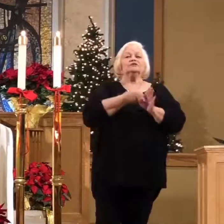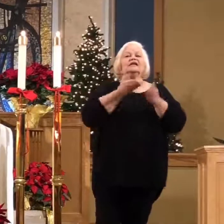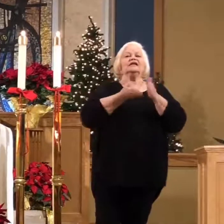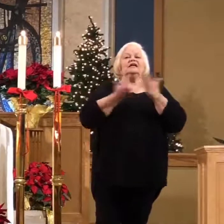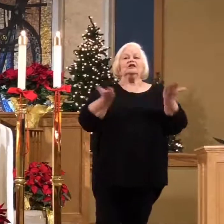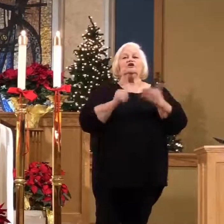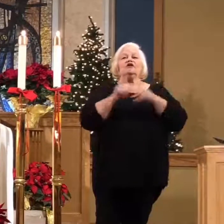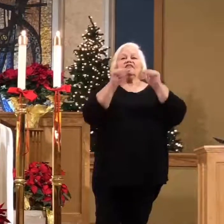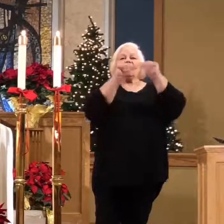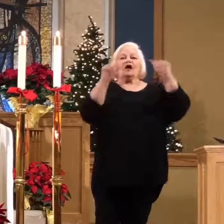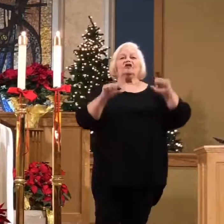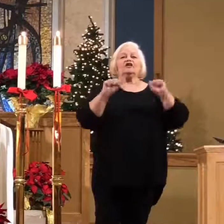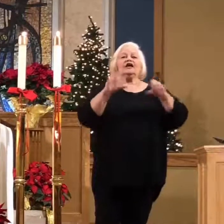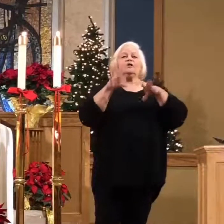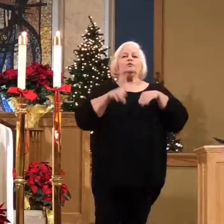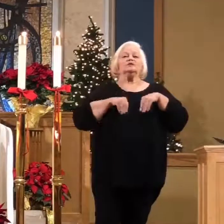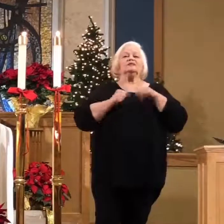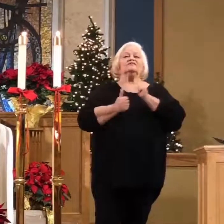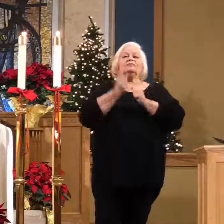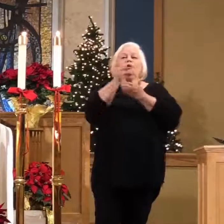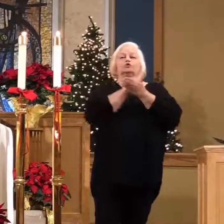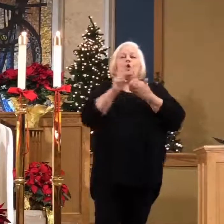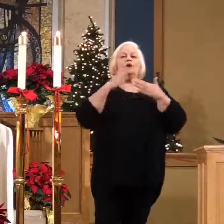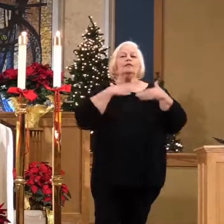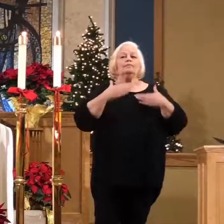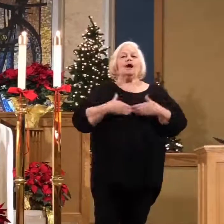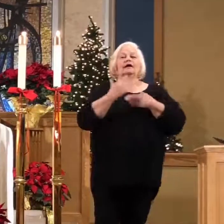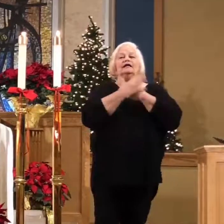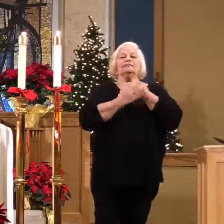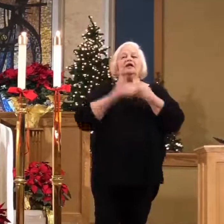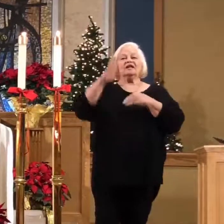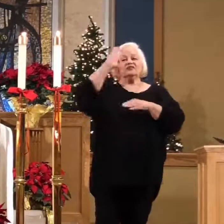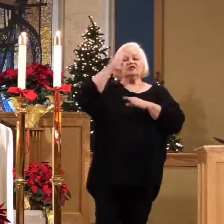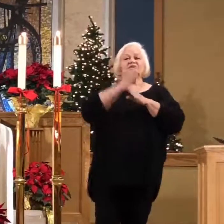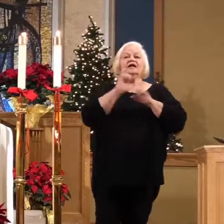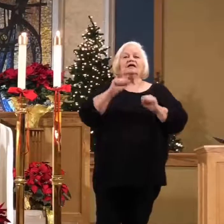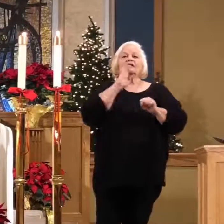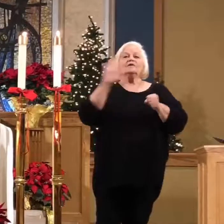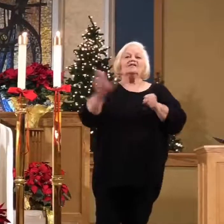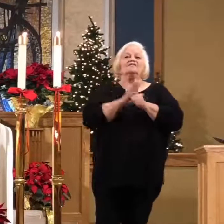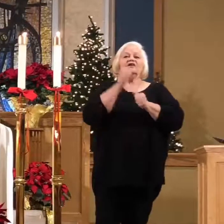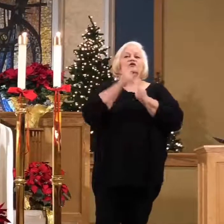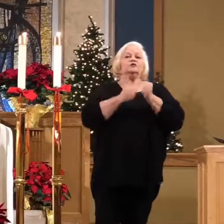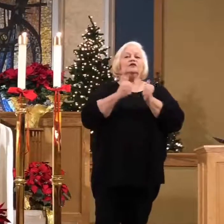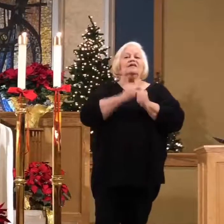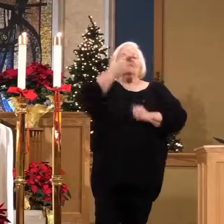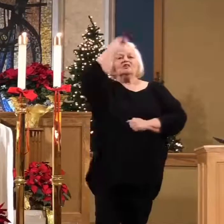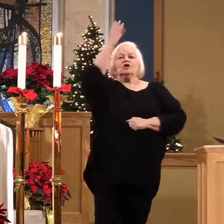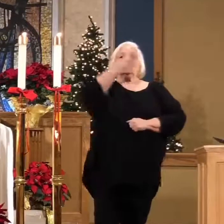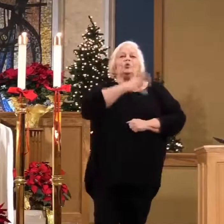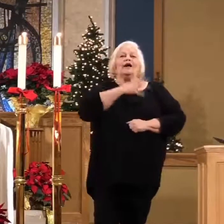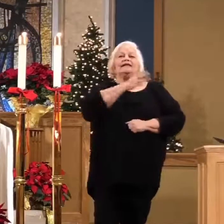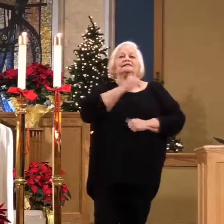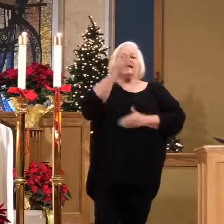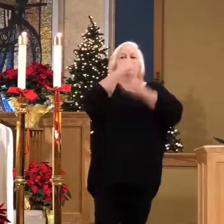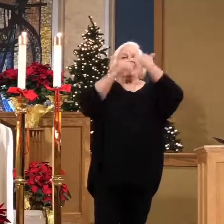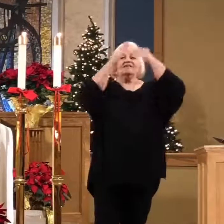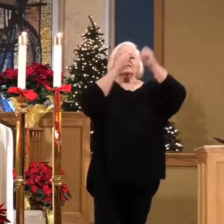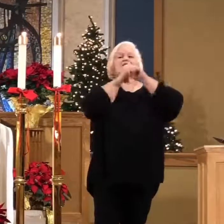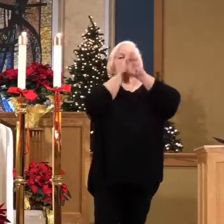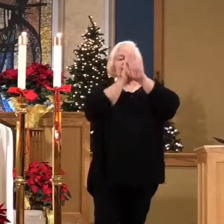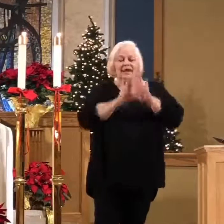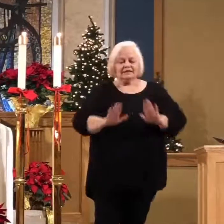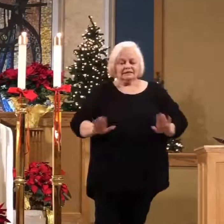most holy body and blood of your Son may be filled with every grace and heavenly blessing.